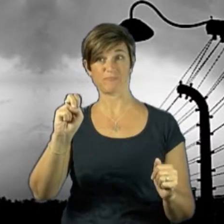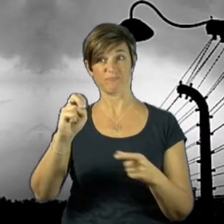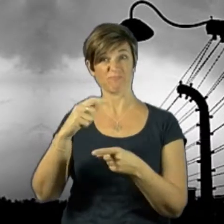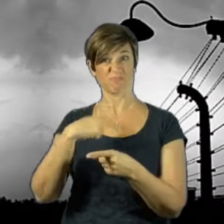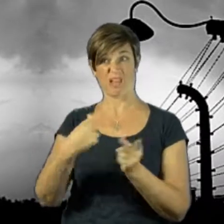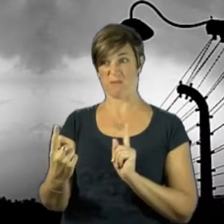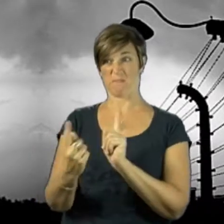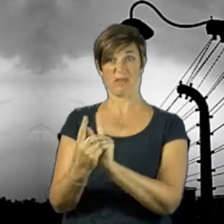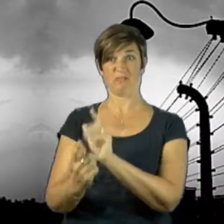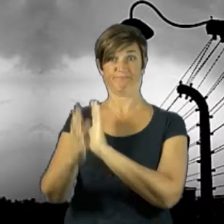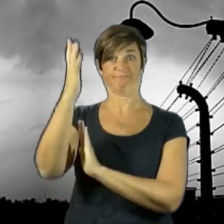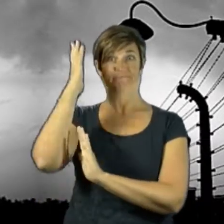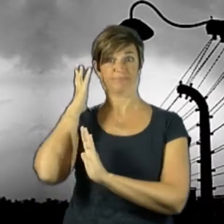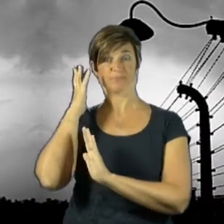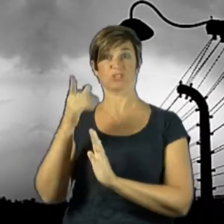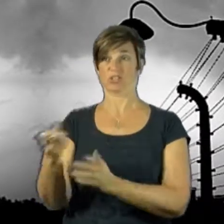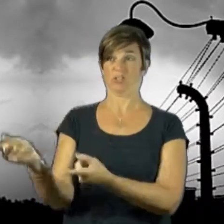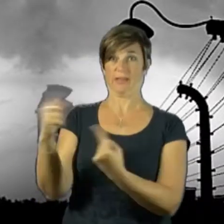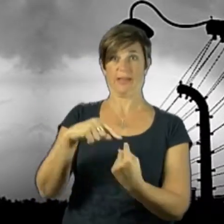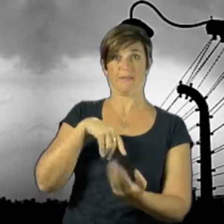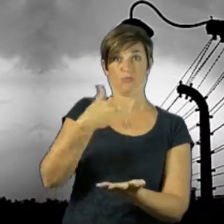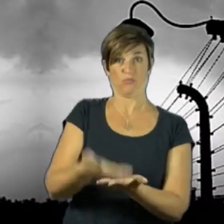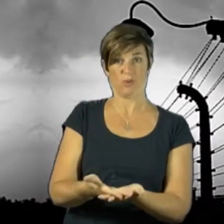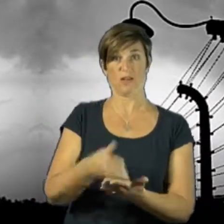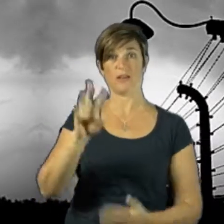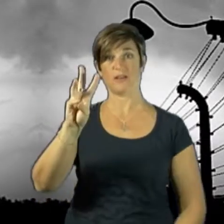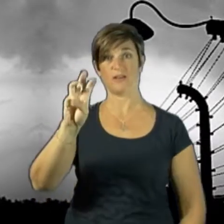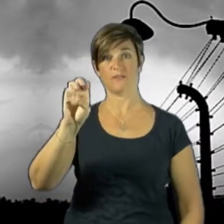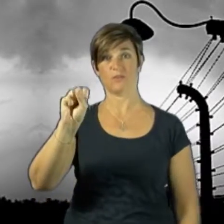I had seen her, after all, from the time she had came to Westerbrook.